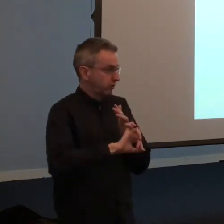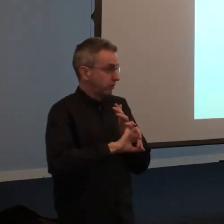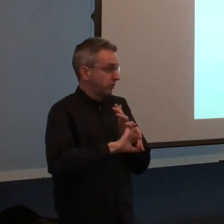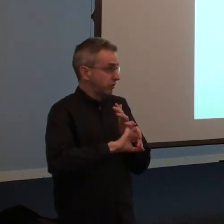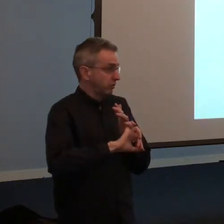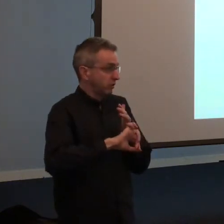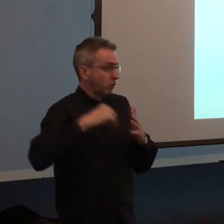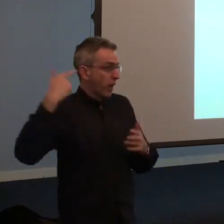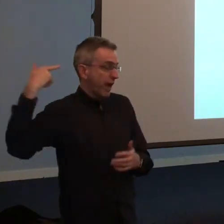And they had a virus